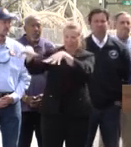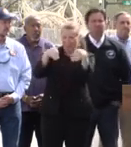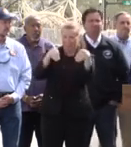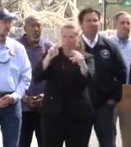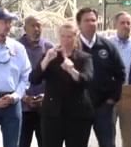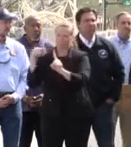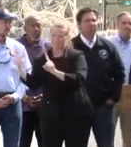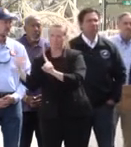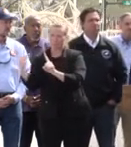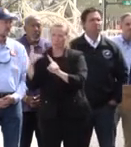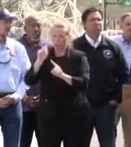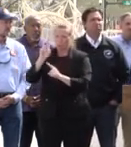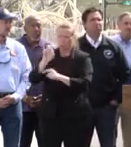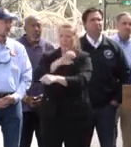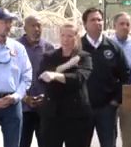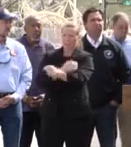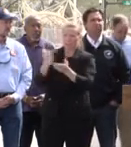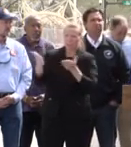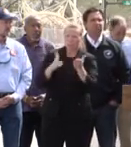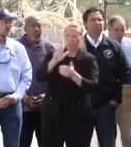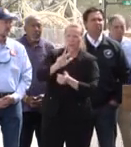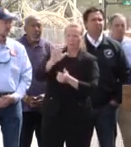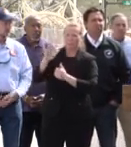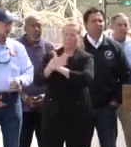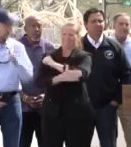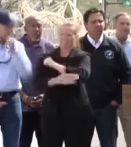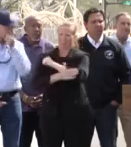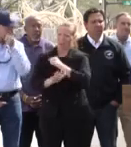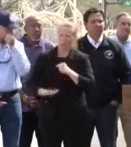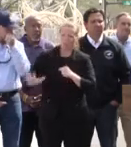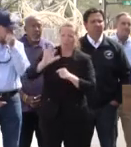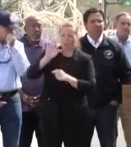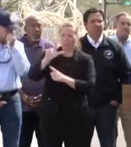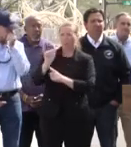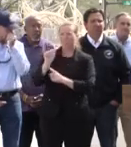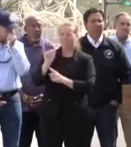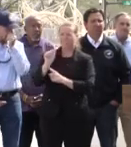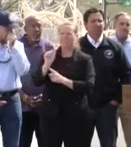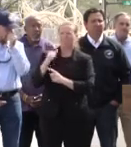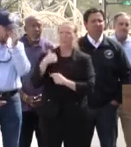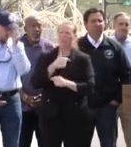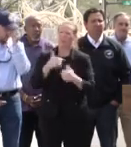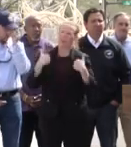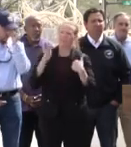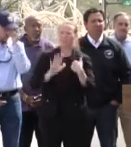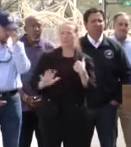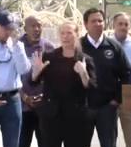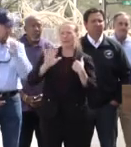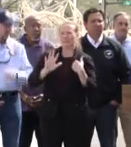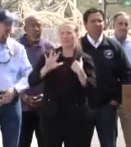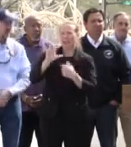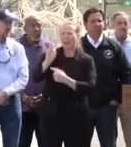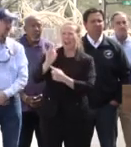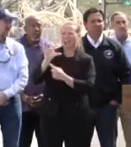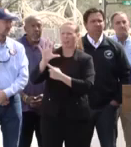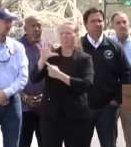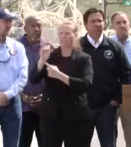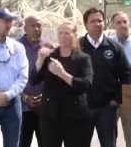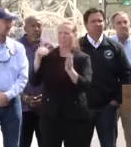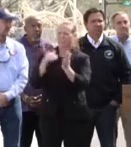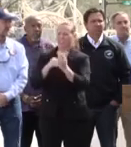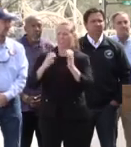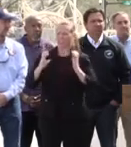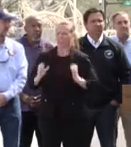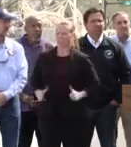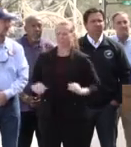Duke Energy Florida serves 35 counties across the state of Florida. We have approximately 850,000 customers